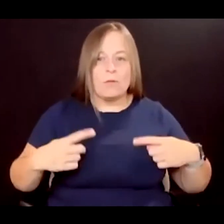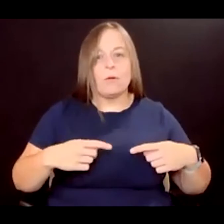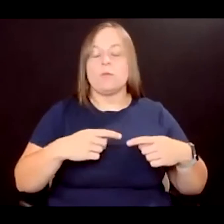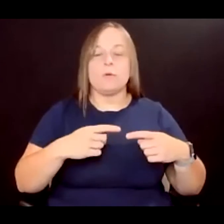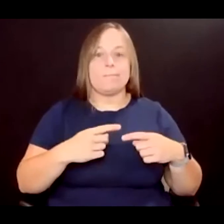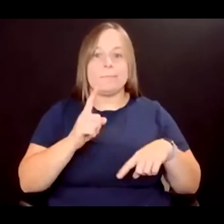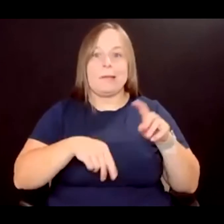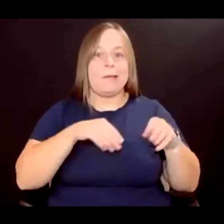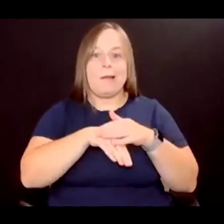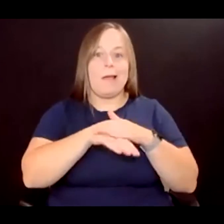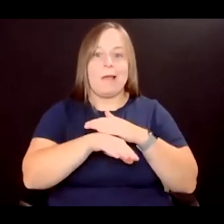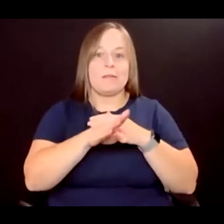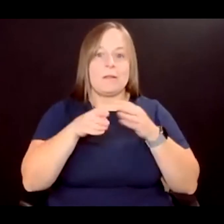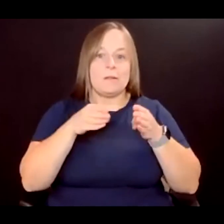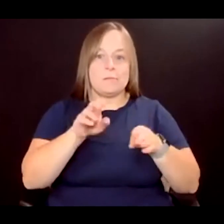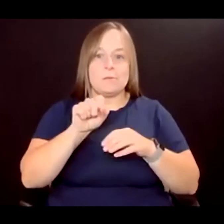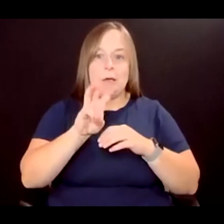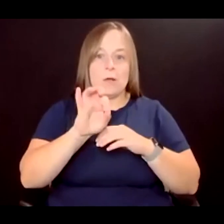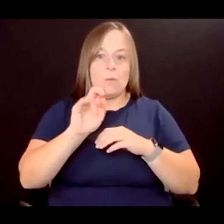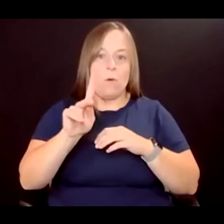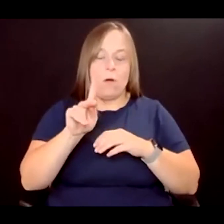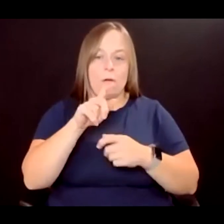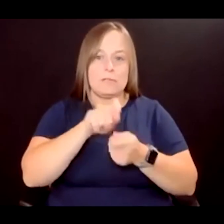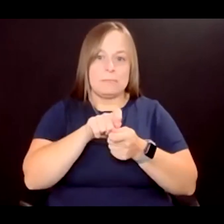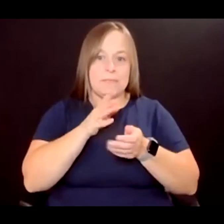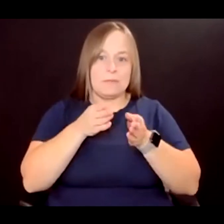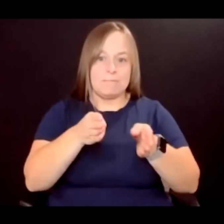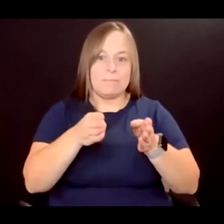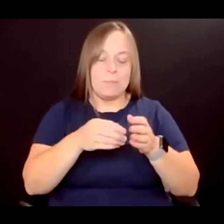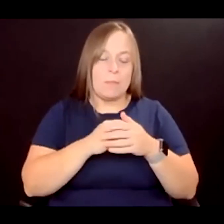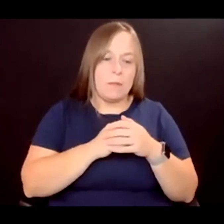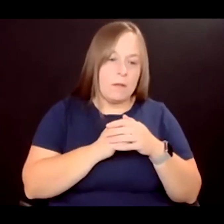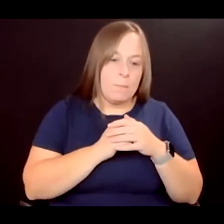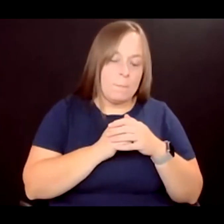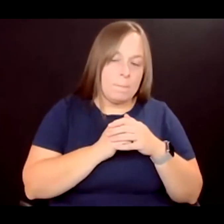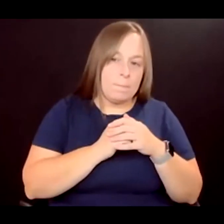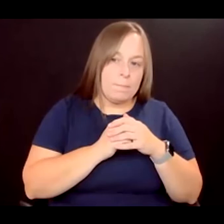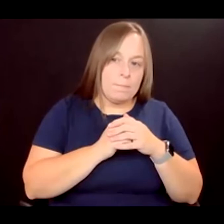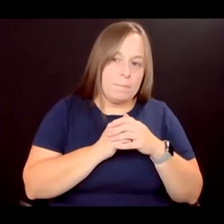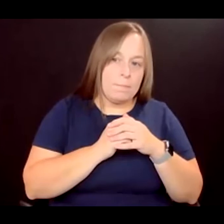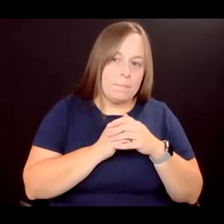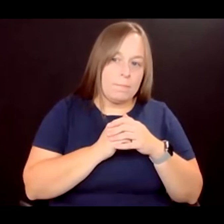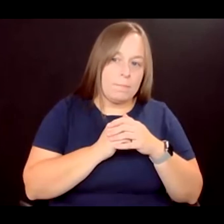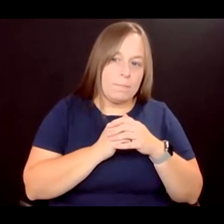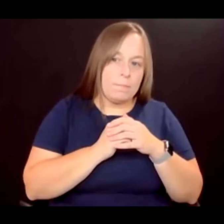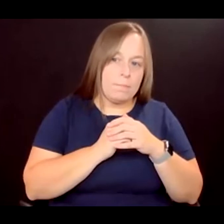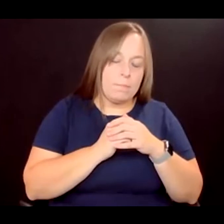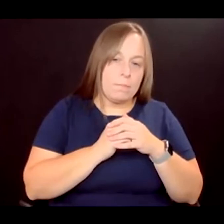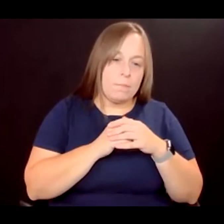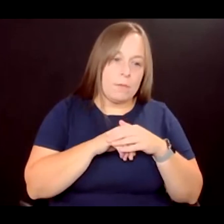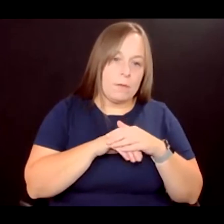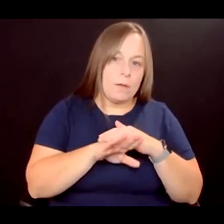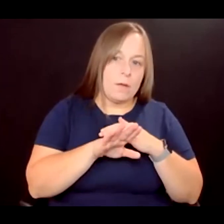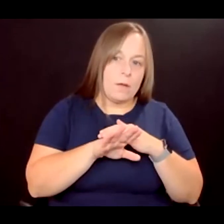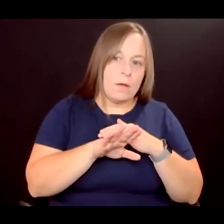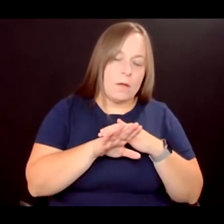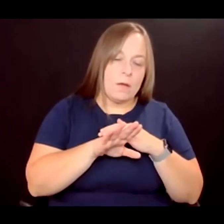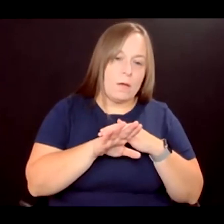is paramount, and it will be a different way of positive communication when I'm